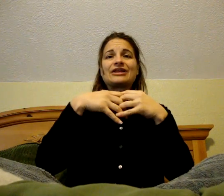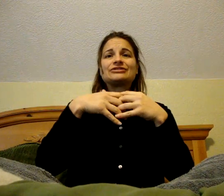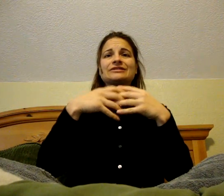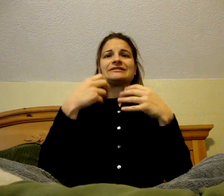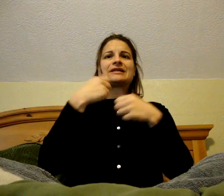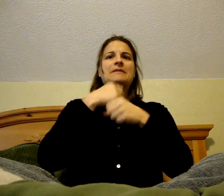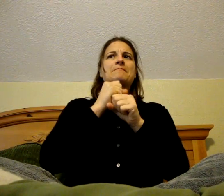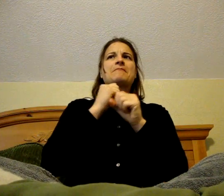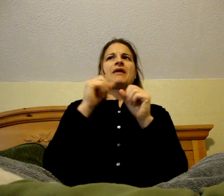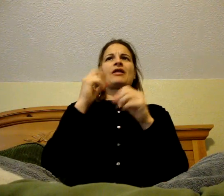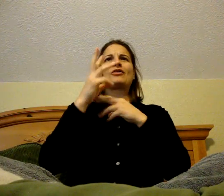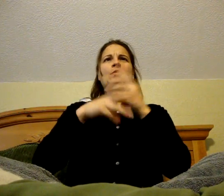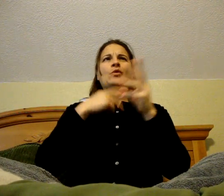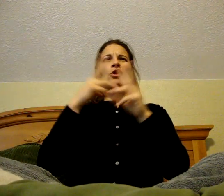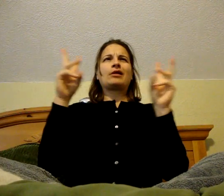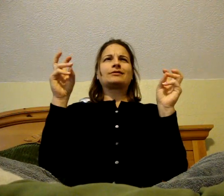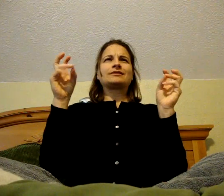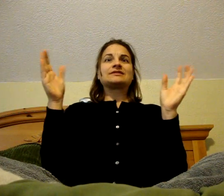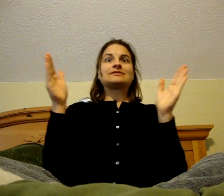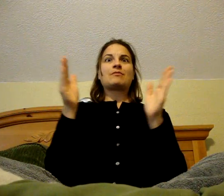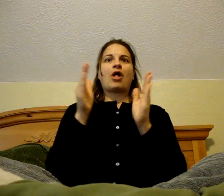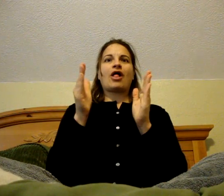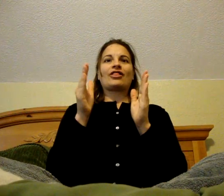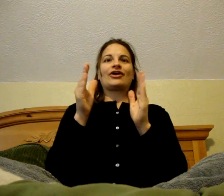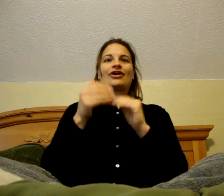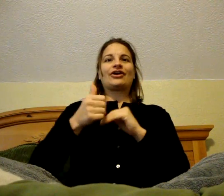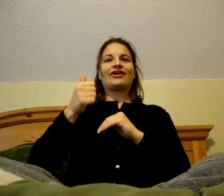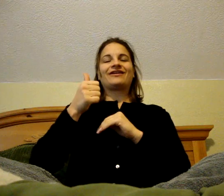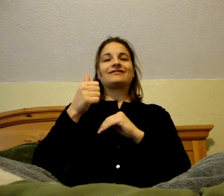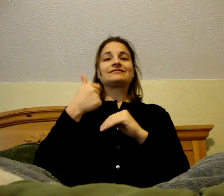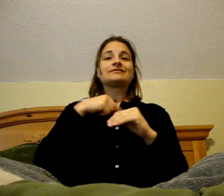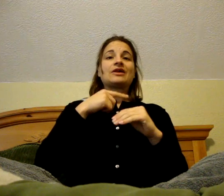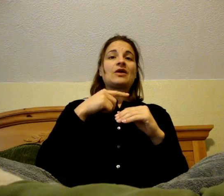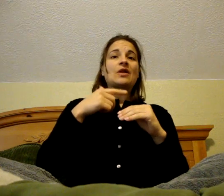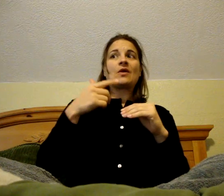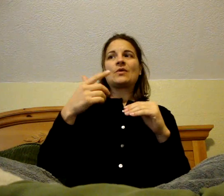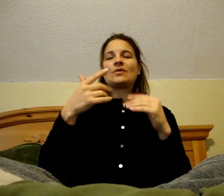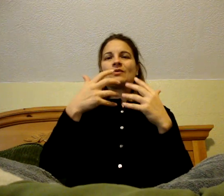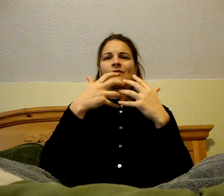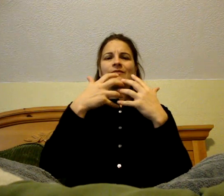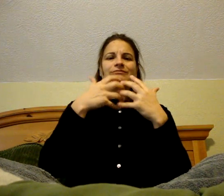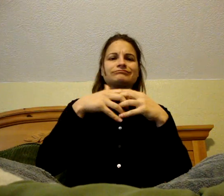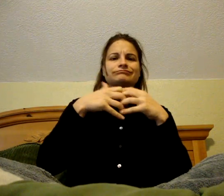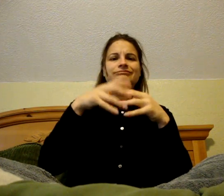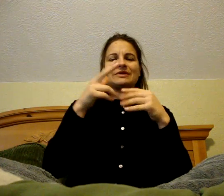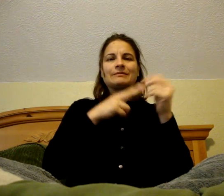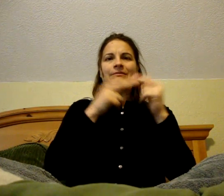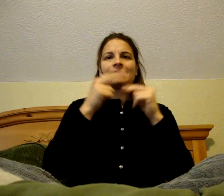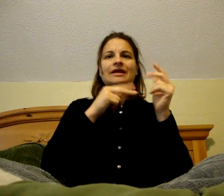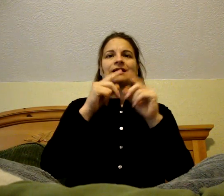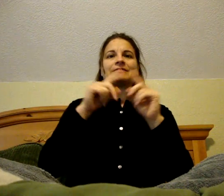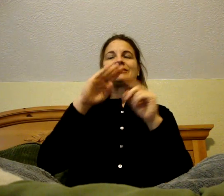to experience its glory. See and smell and touch, your life's work. I would love to see this thing